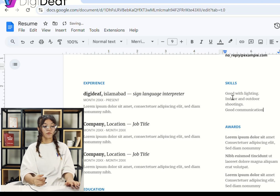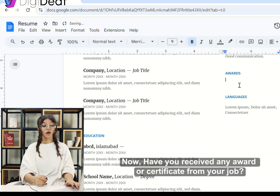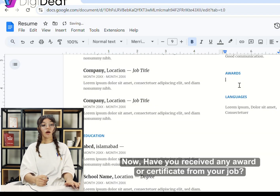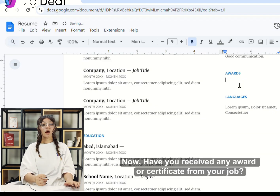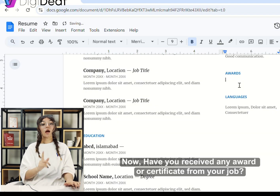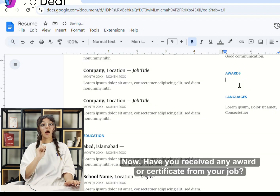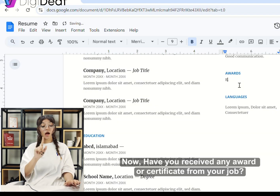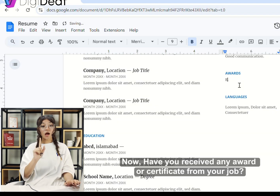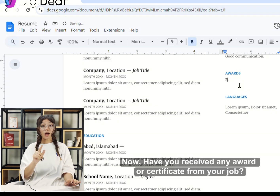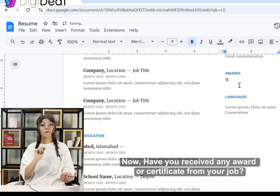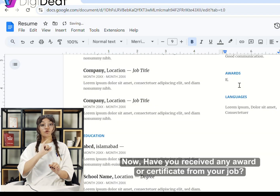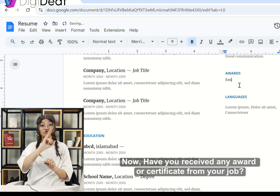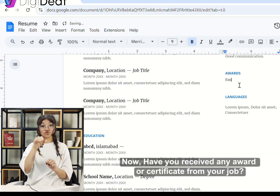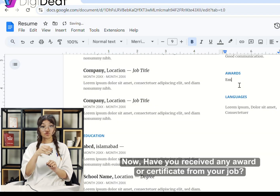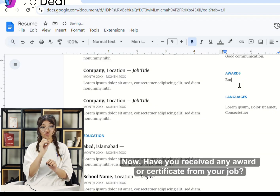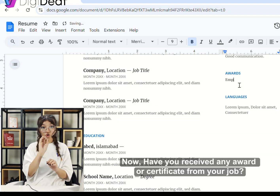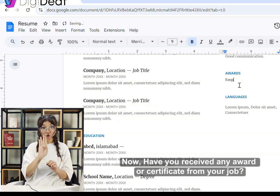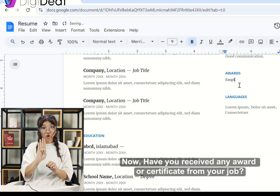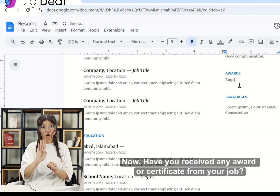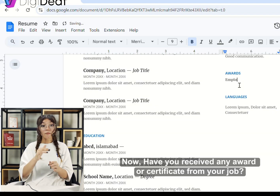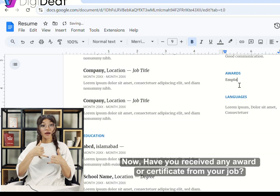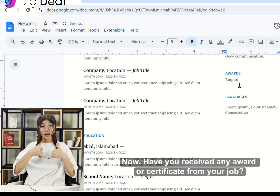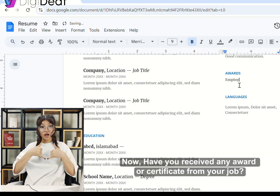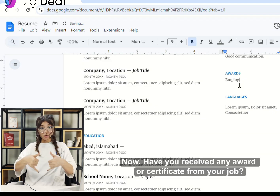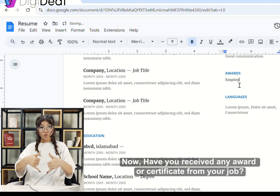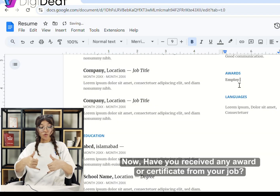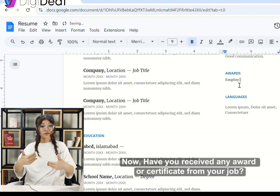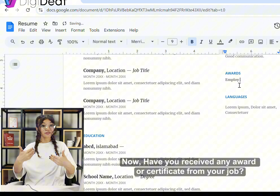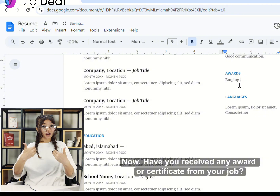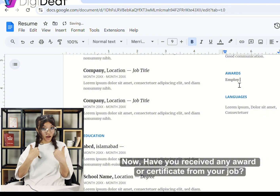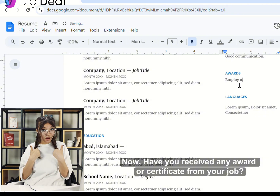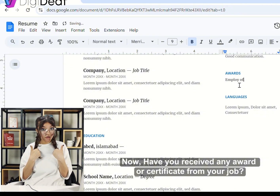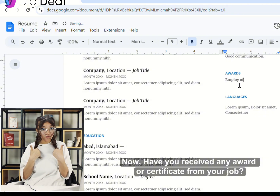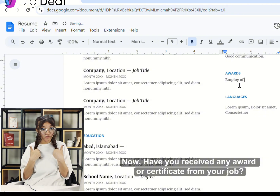Now, have you received any award or certificate from your job?